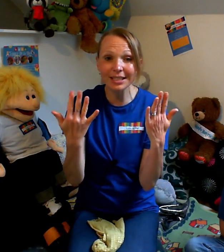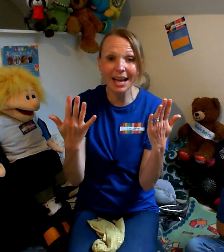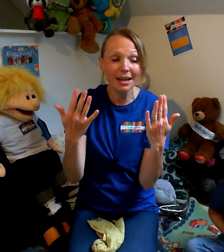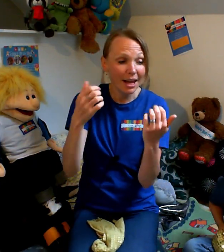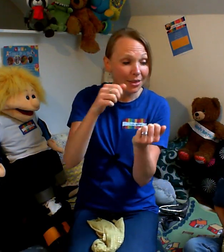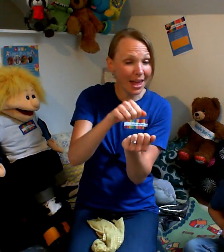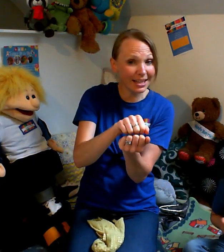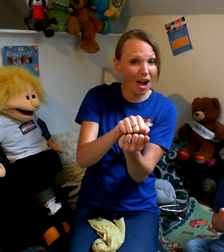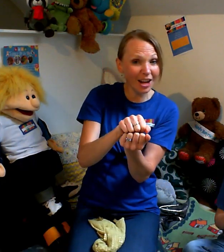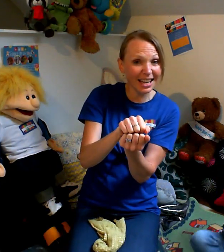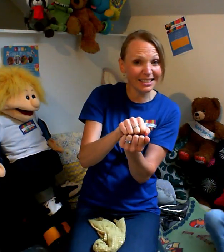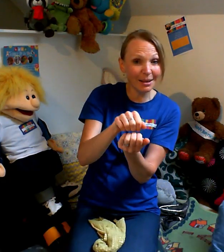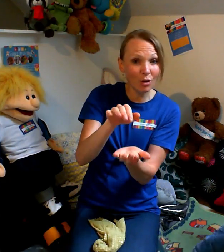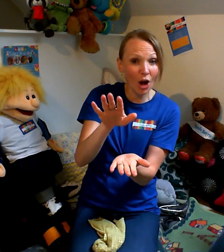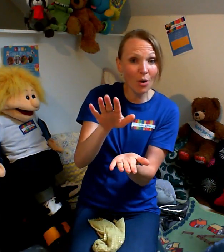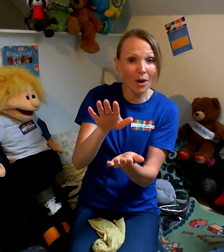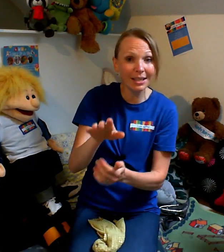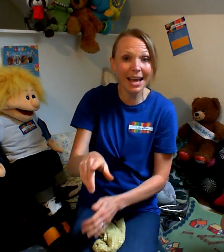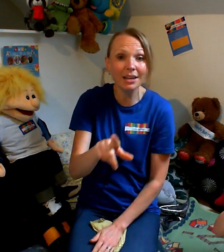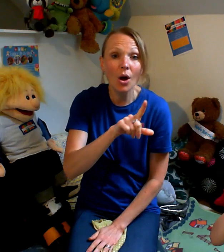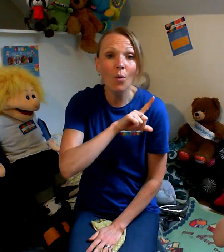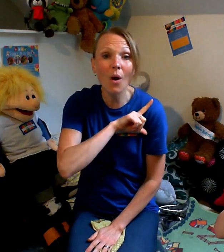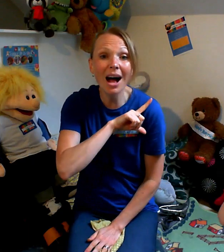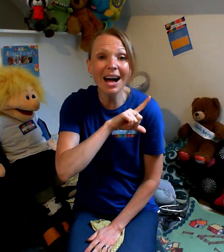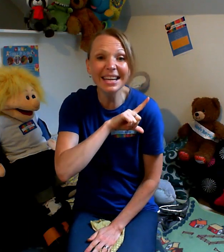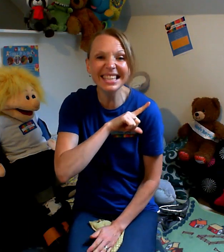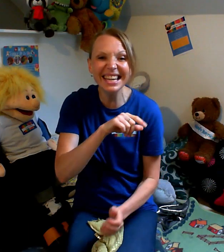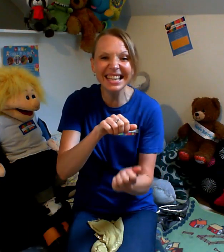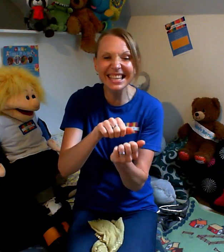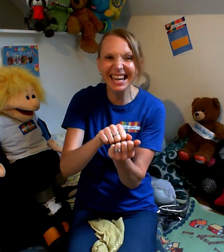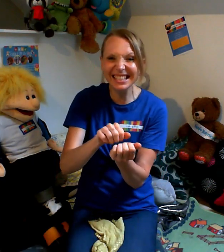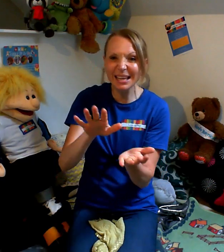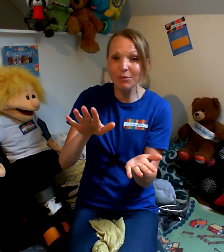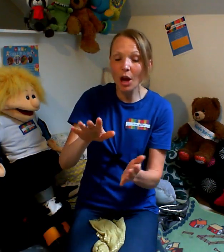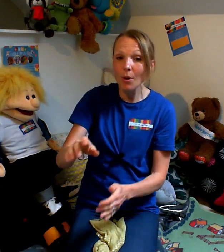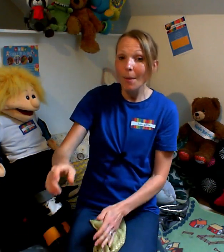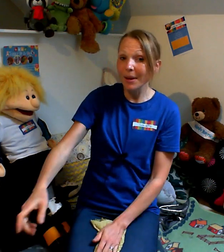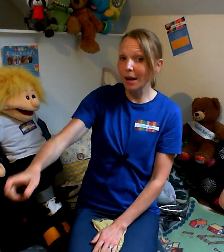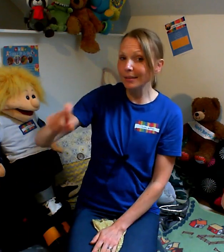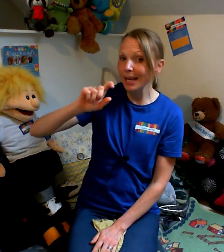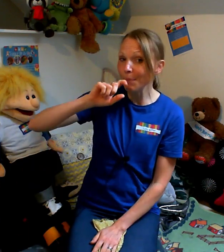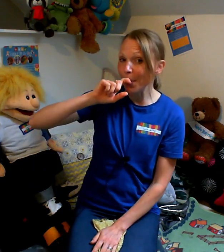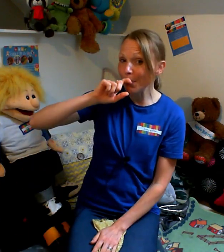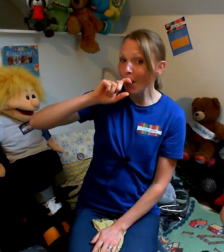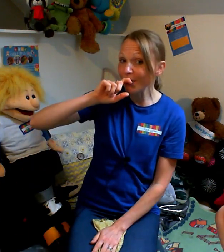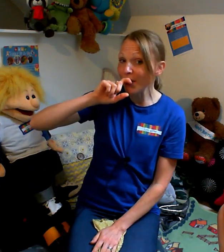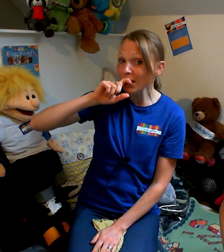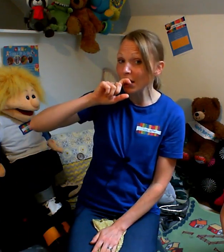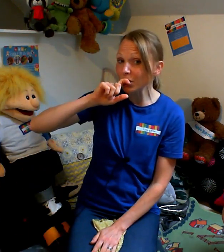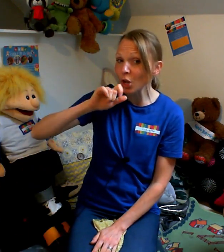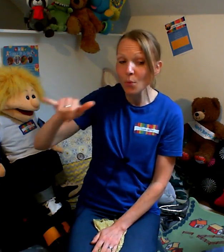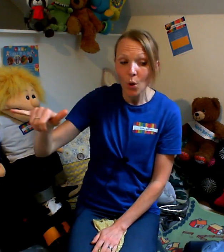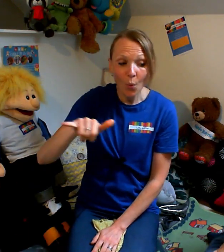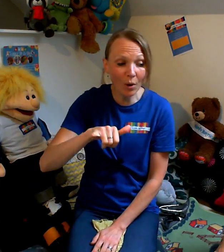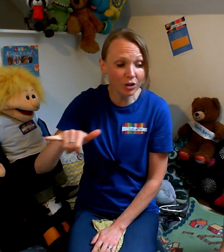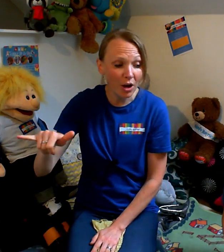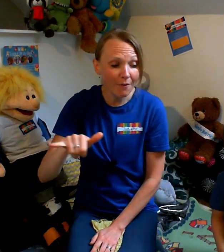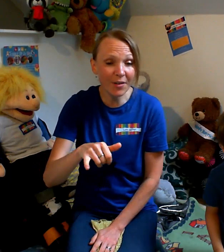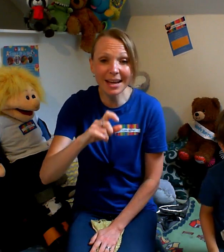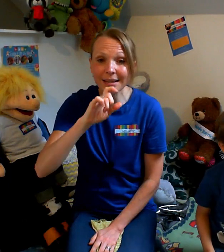6, 7, 8, 9, 10. Then I let him go again. Why did you let him go? Because he bit my finger so. Which finger